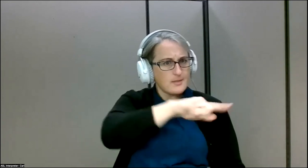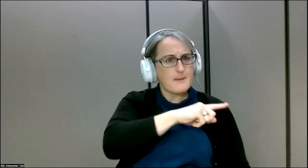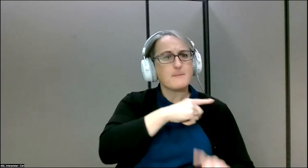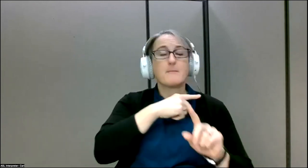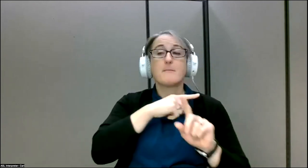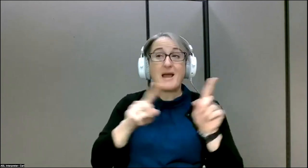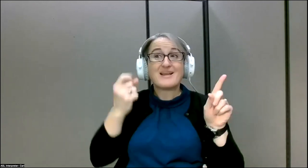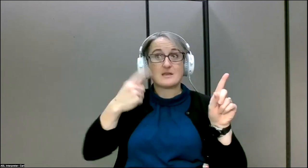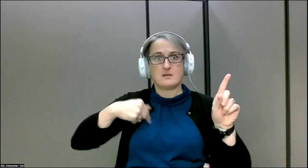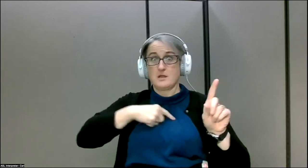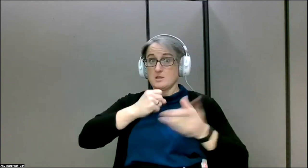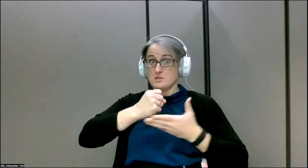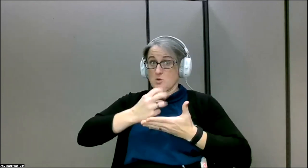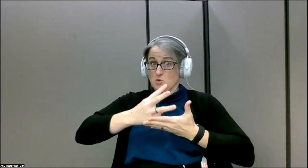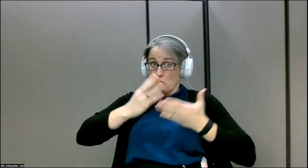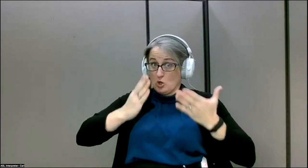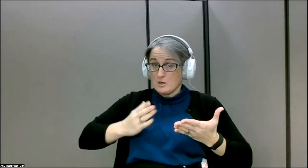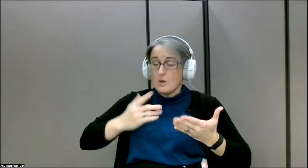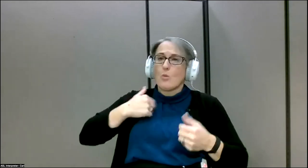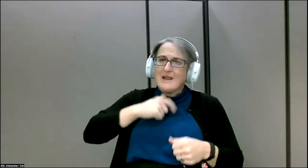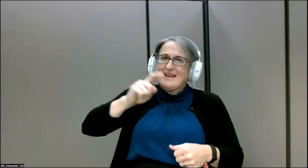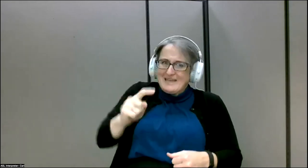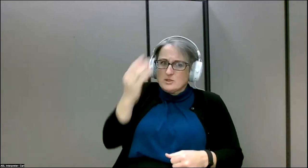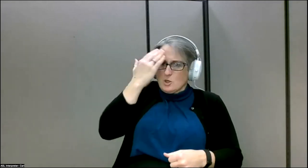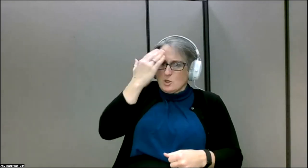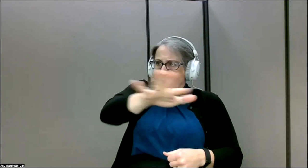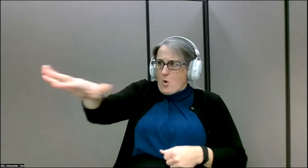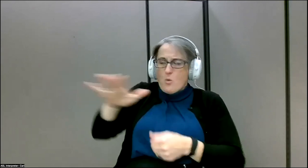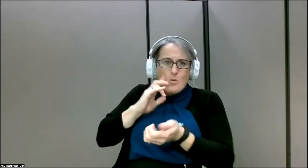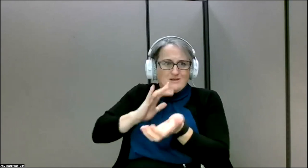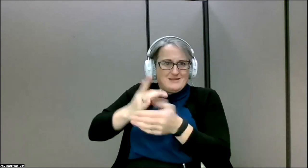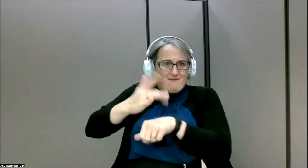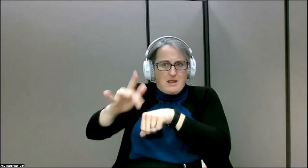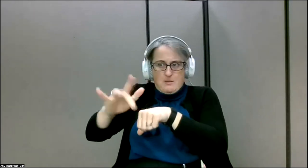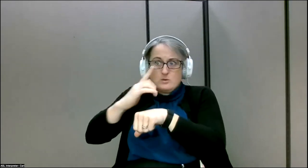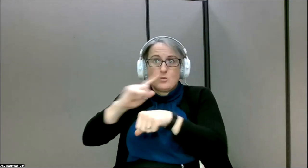aware of them so that we can bridge that gap for our clients.